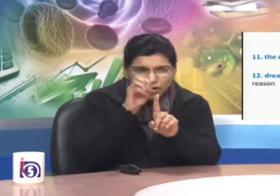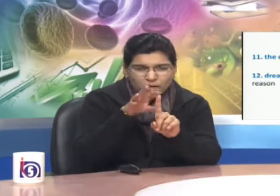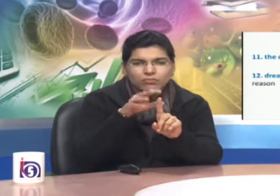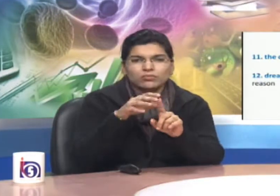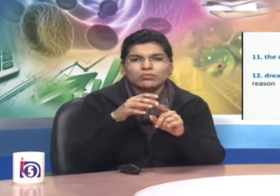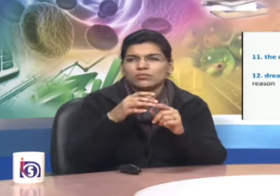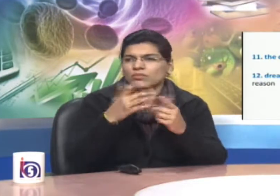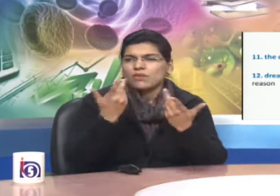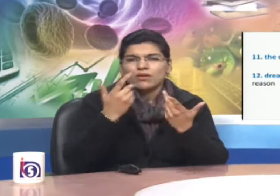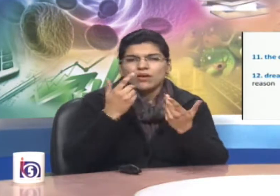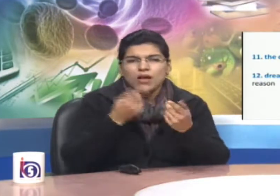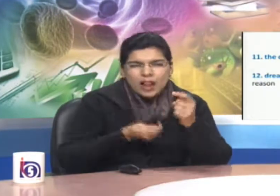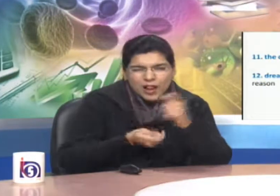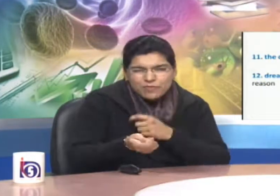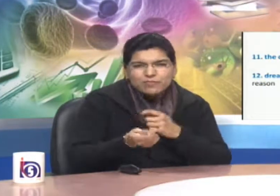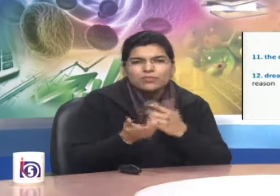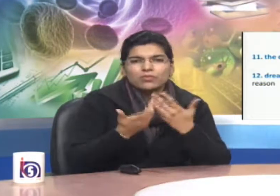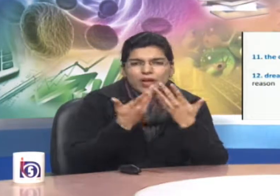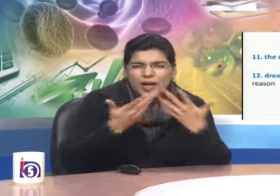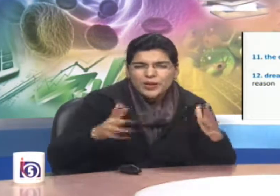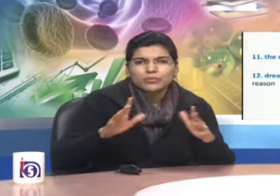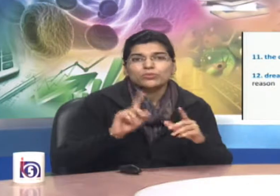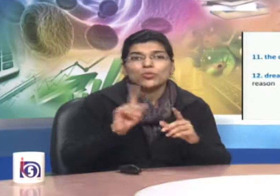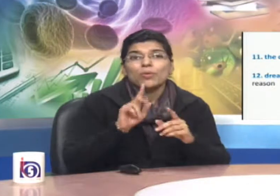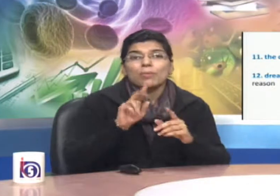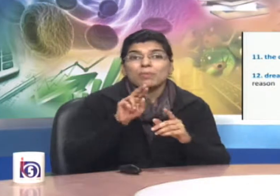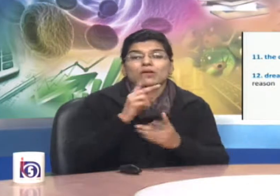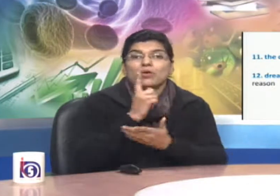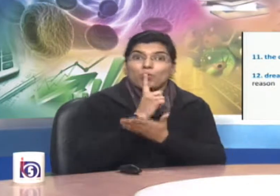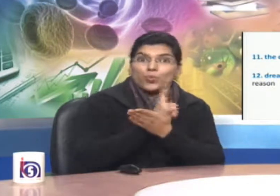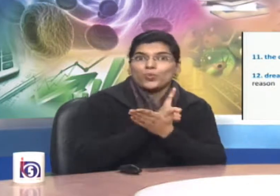not lying and being honest.